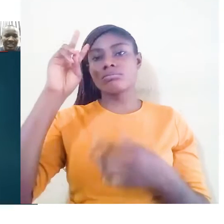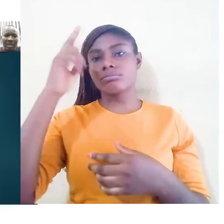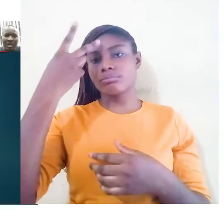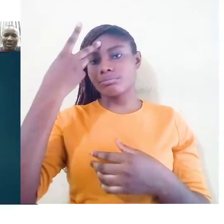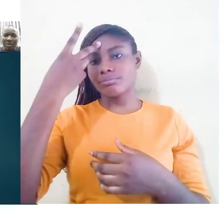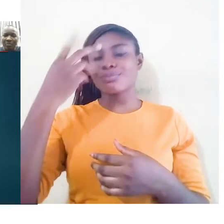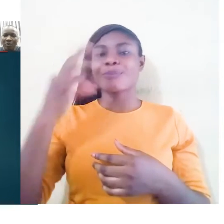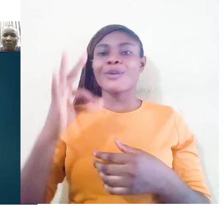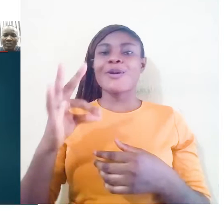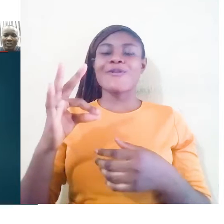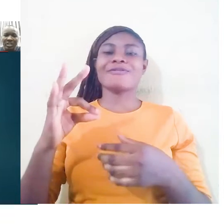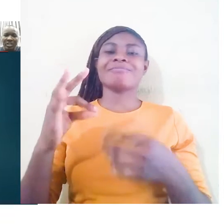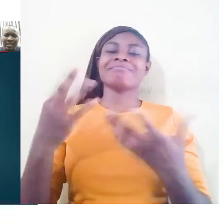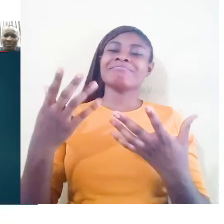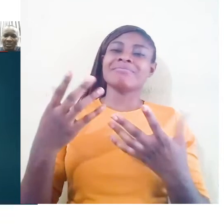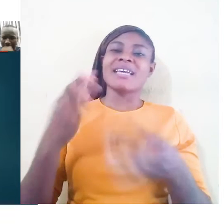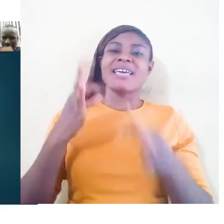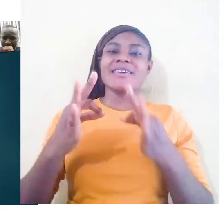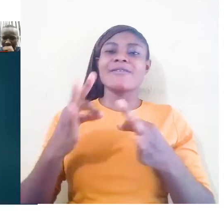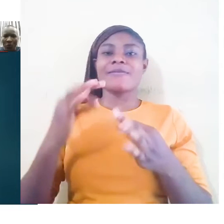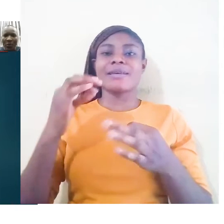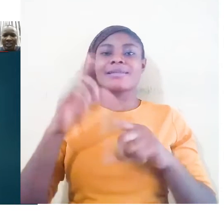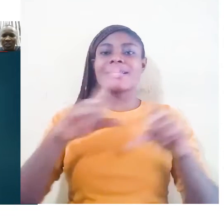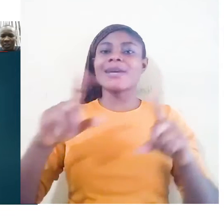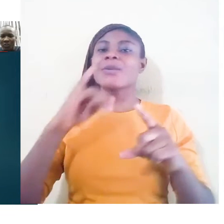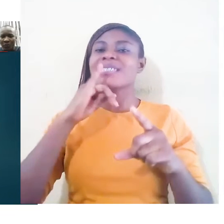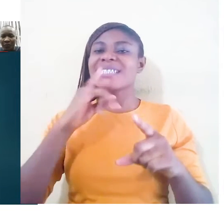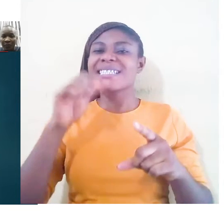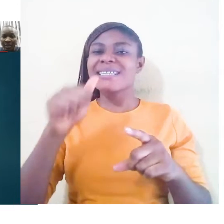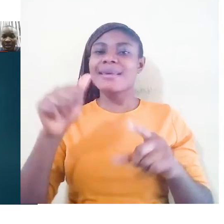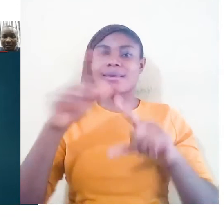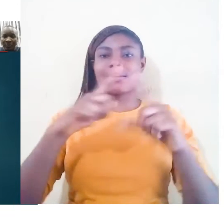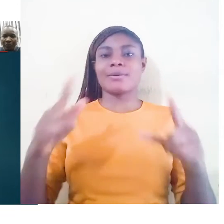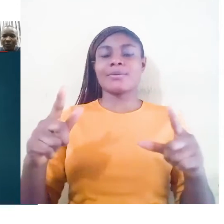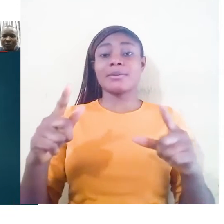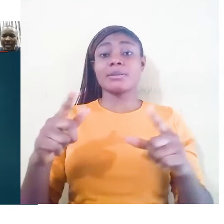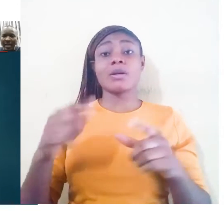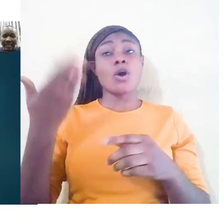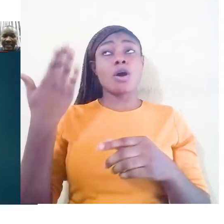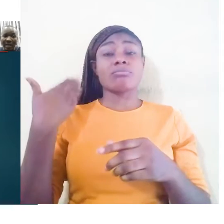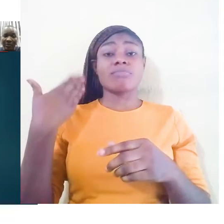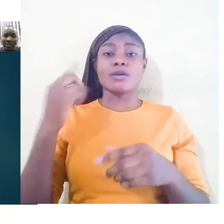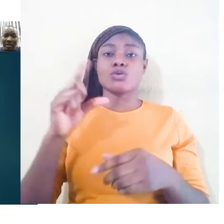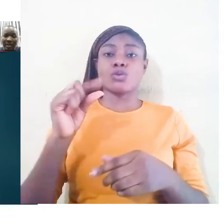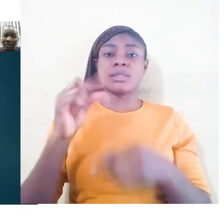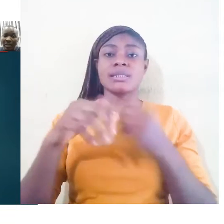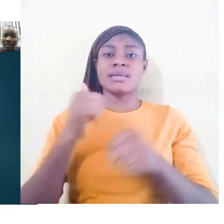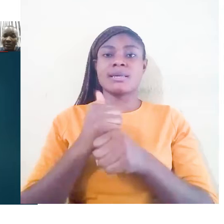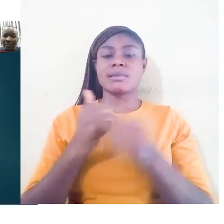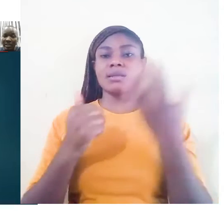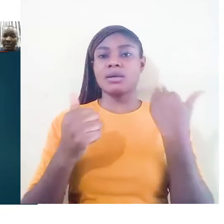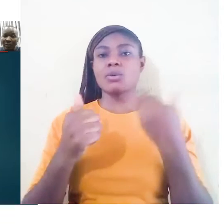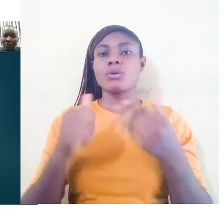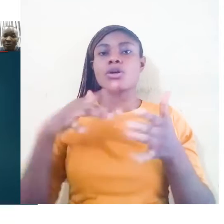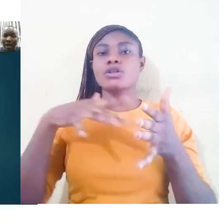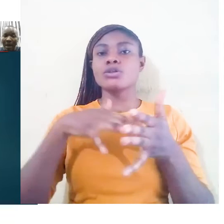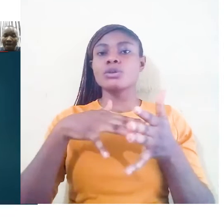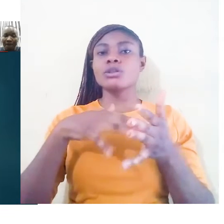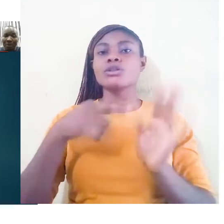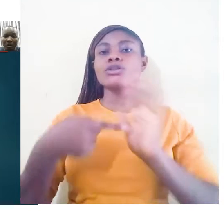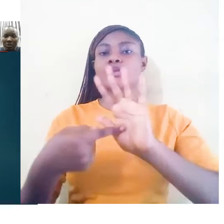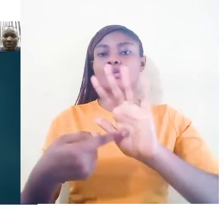is. Over 20 years ago, when studies reveal that sign languages are natural languages that